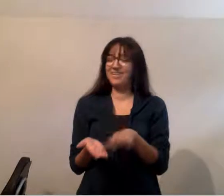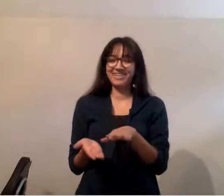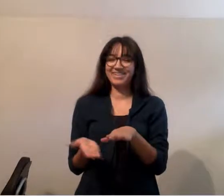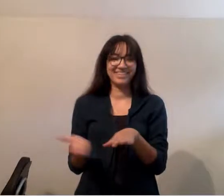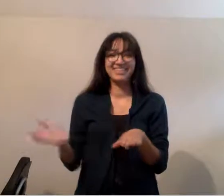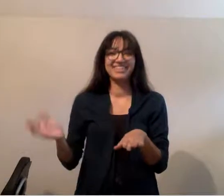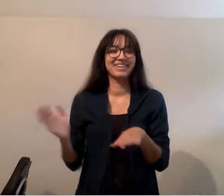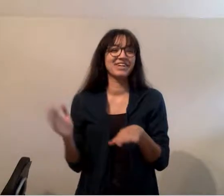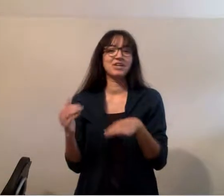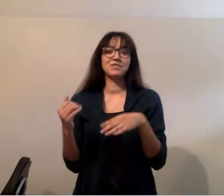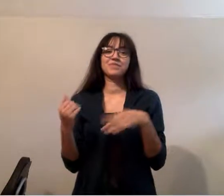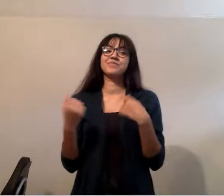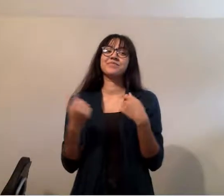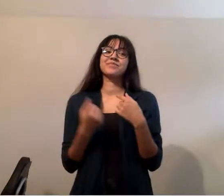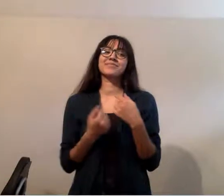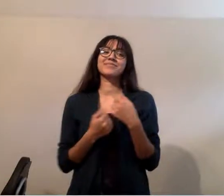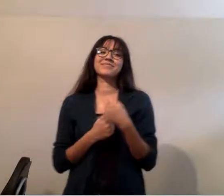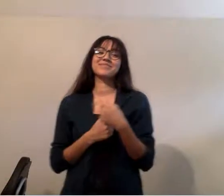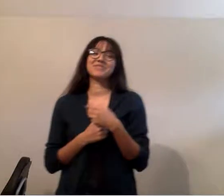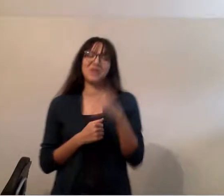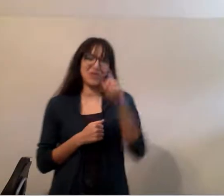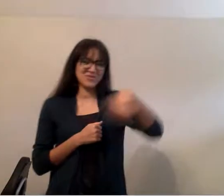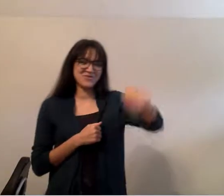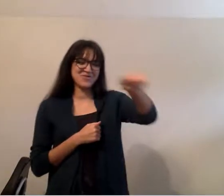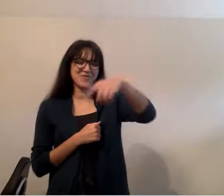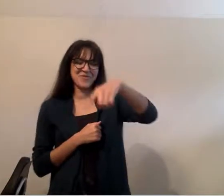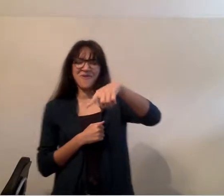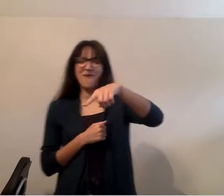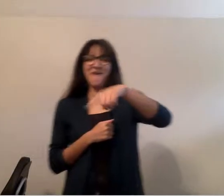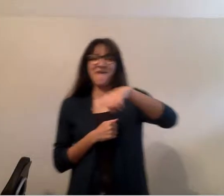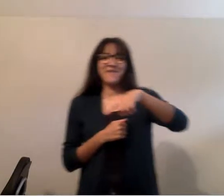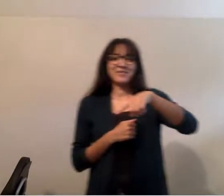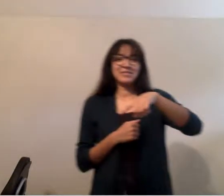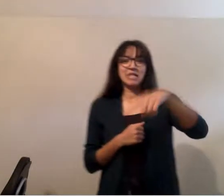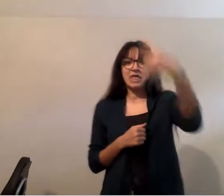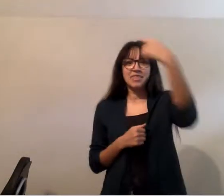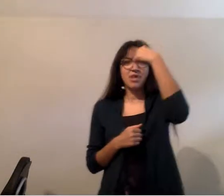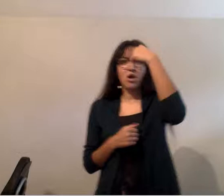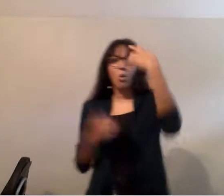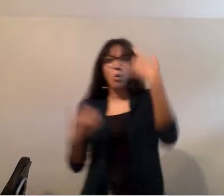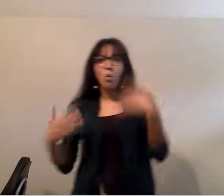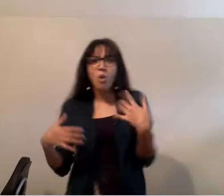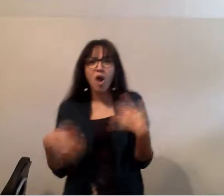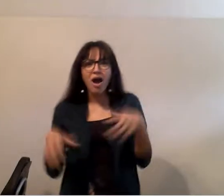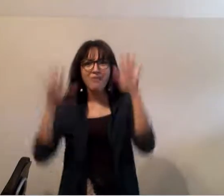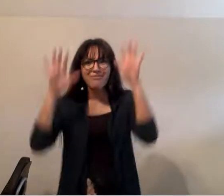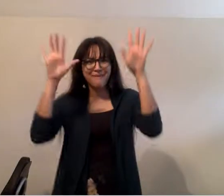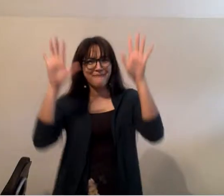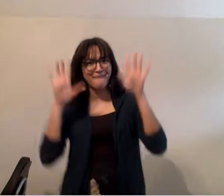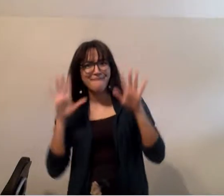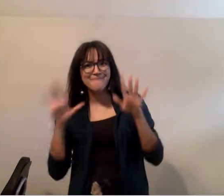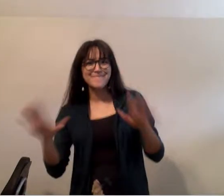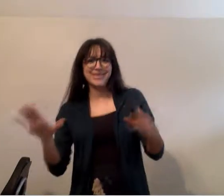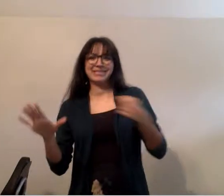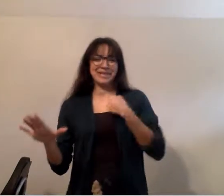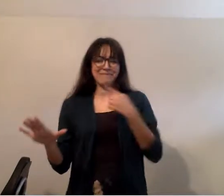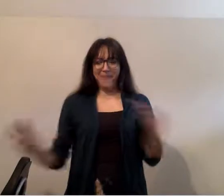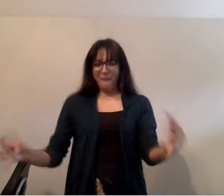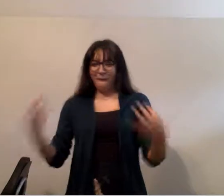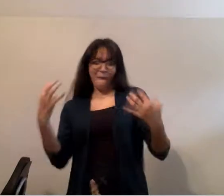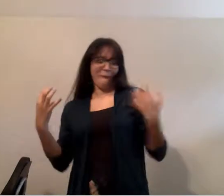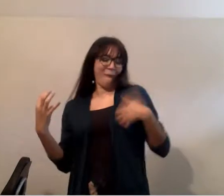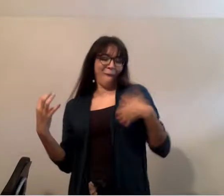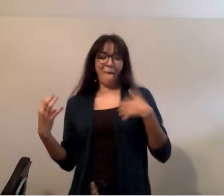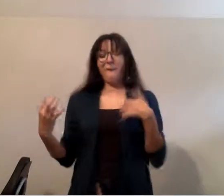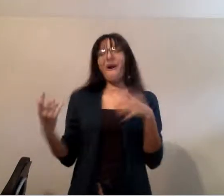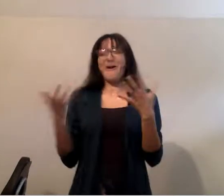I just wanted to enjoy that one moment when all of you thought, "This guy is amazing." No, it